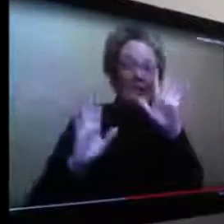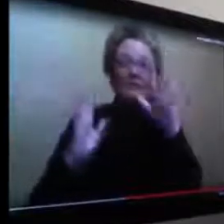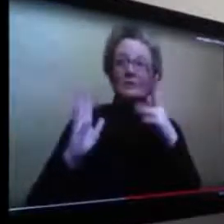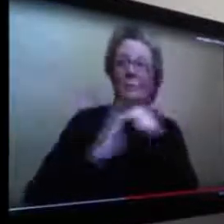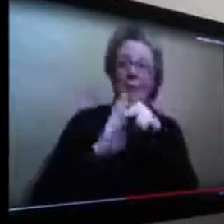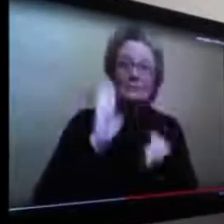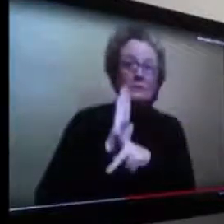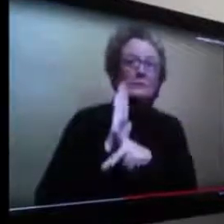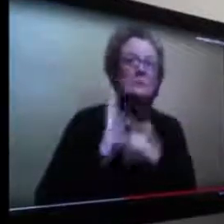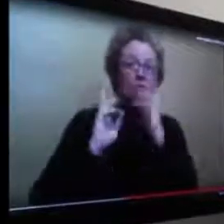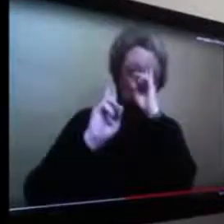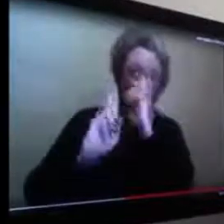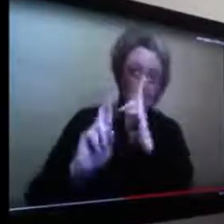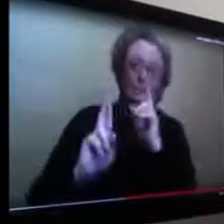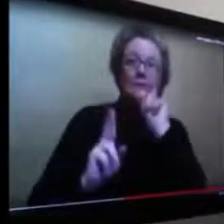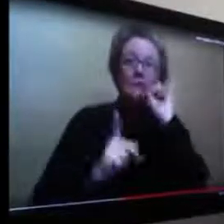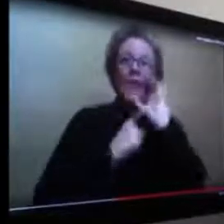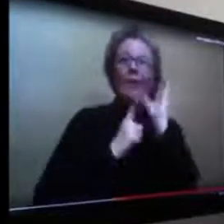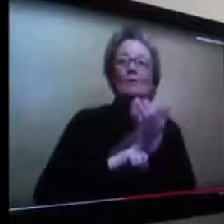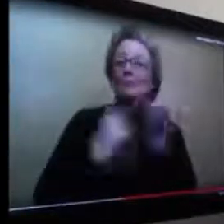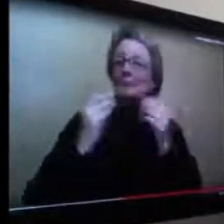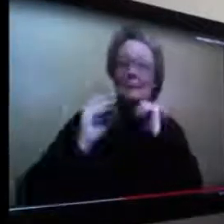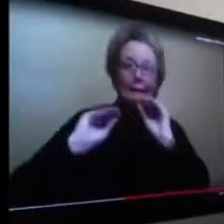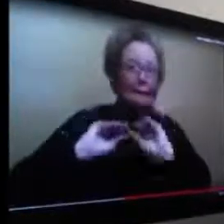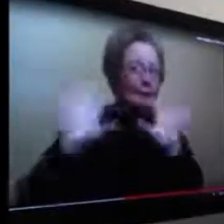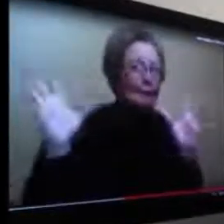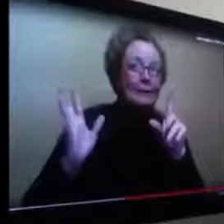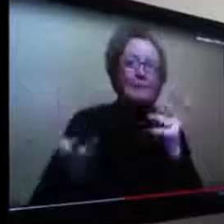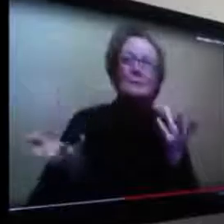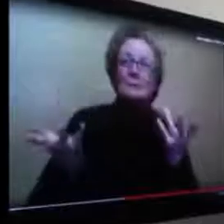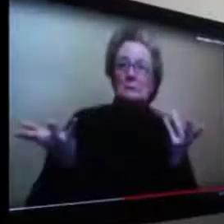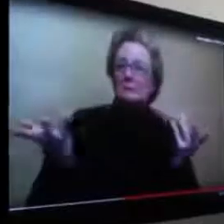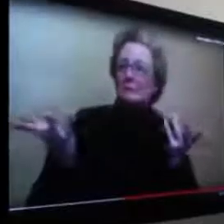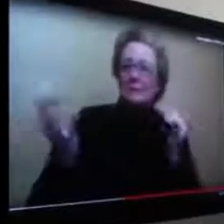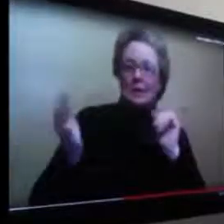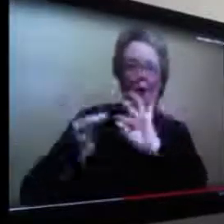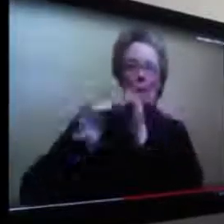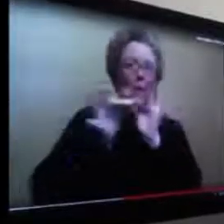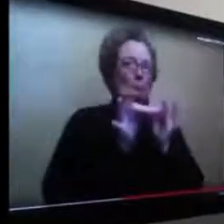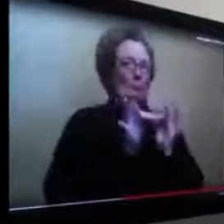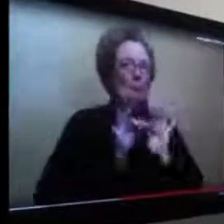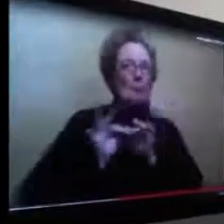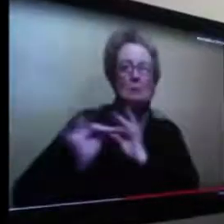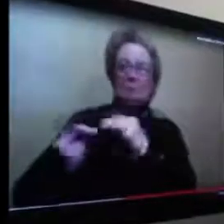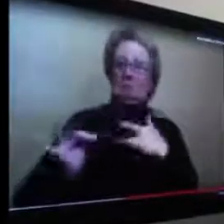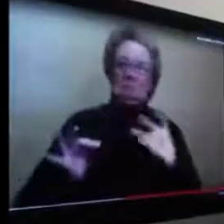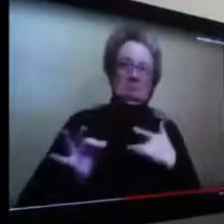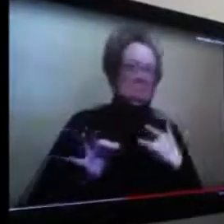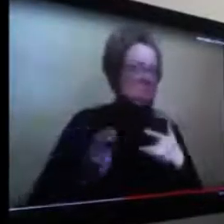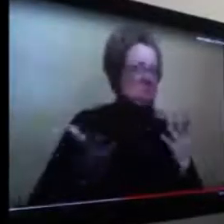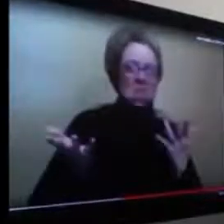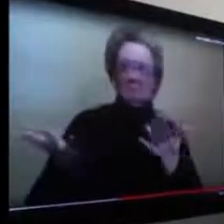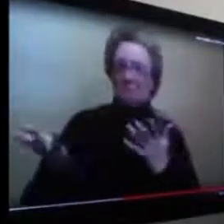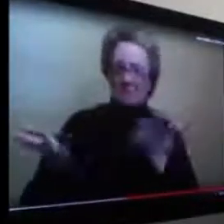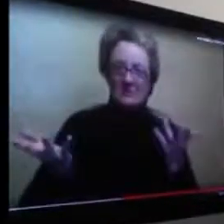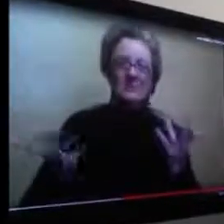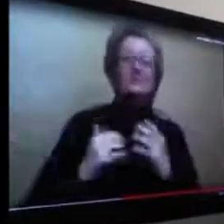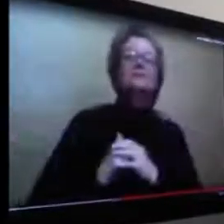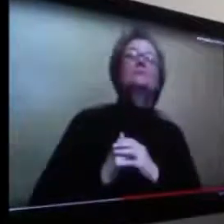Or perhaps even the college policies aren't clear on the relation to cell phone usage. So that's the many different interpretations